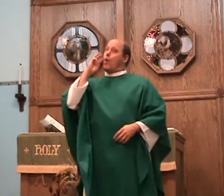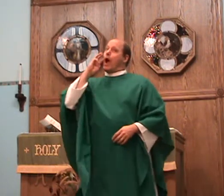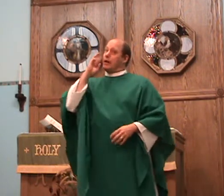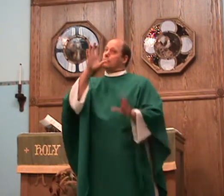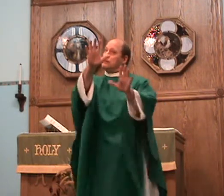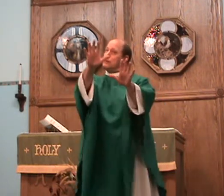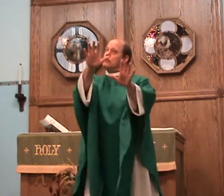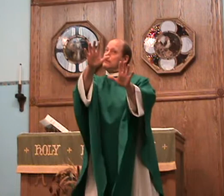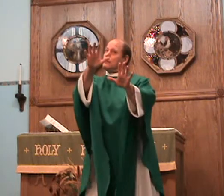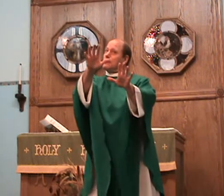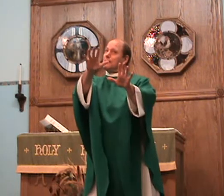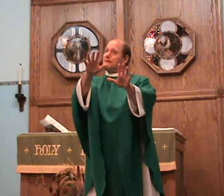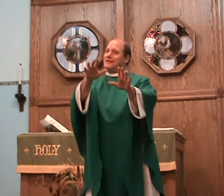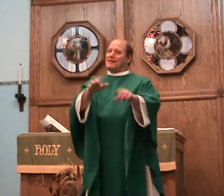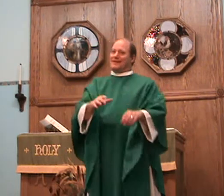wine.